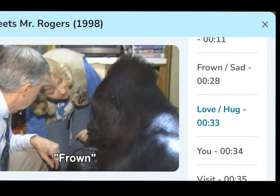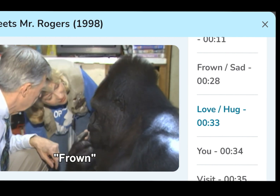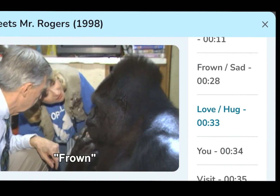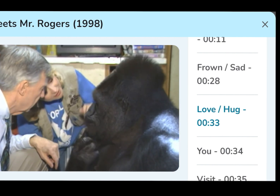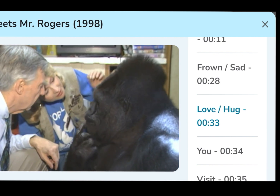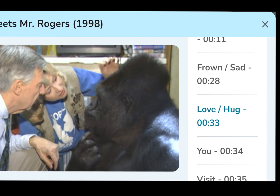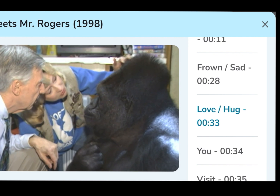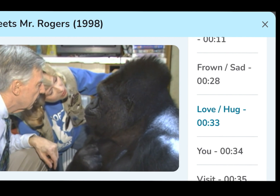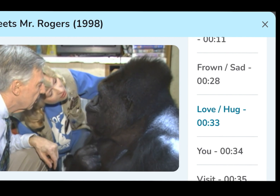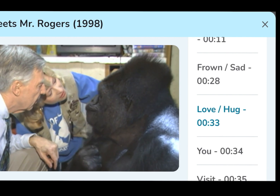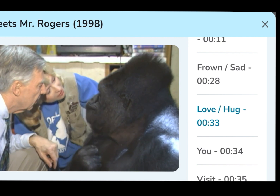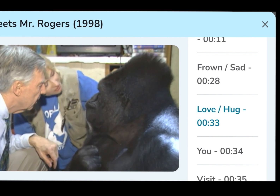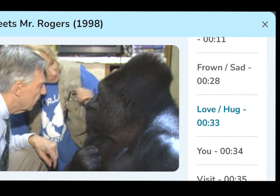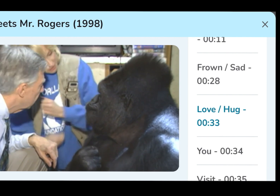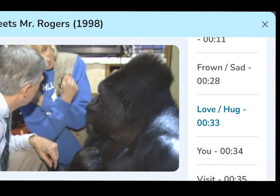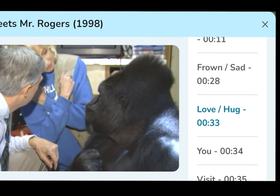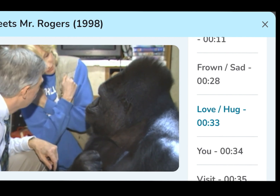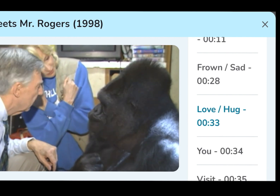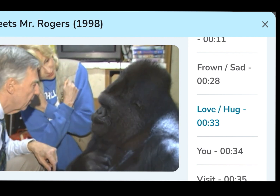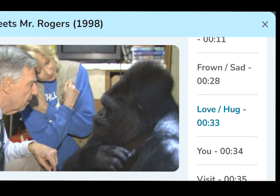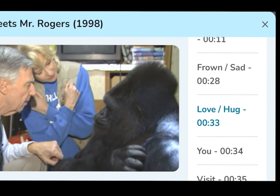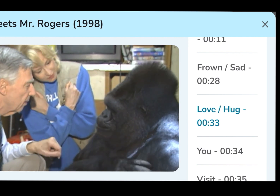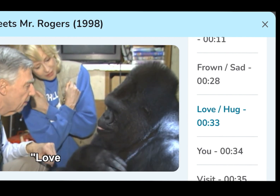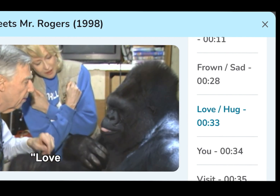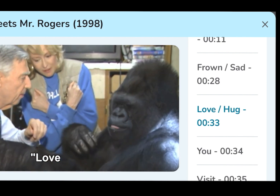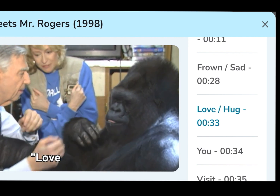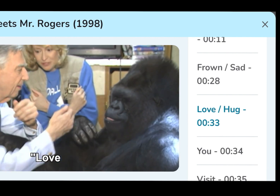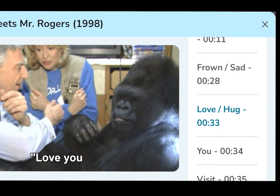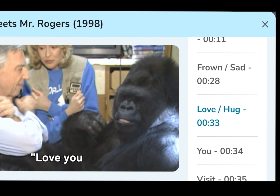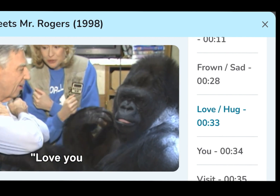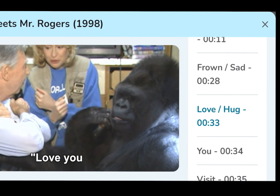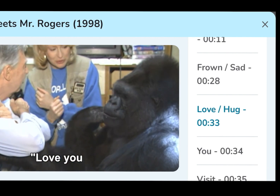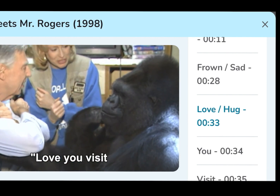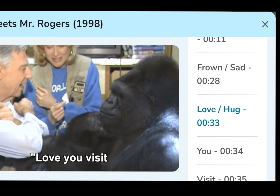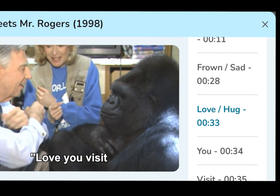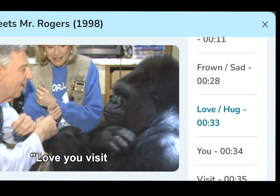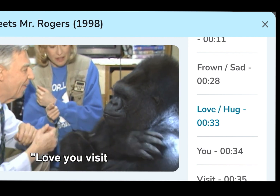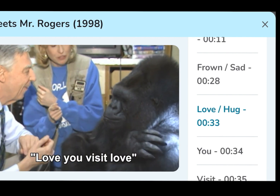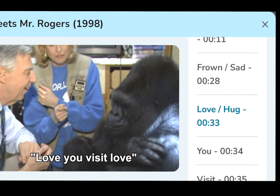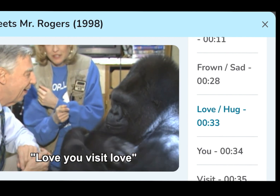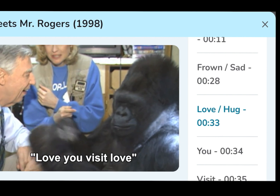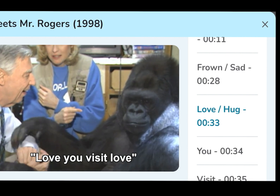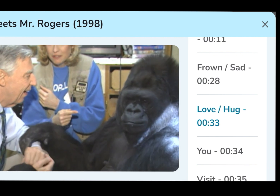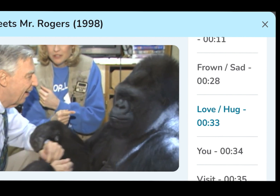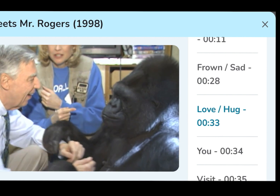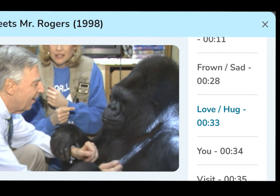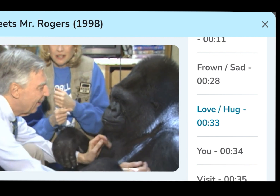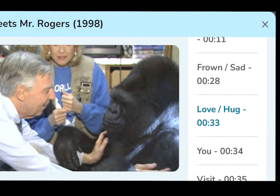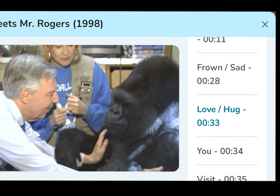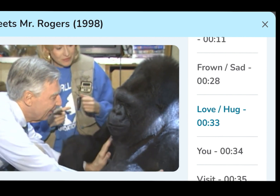honey. What? Huh? Love you, she said. Okay. Love you, visit